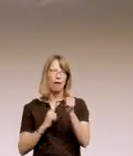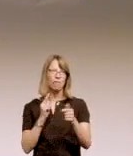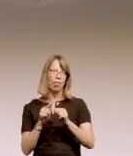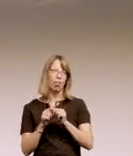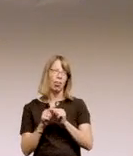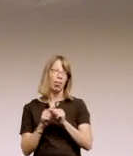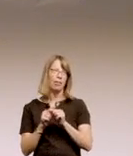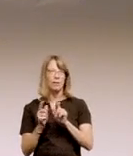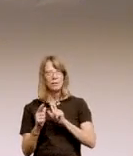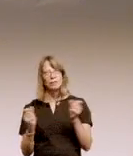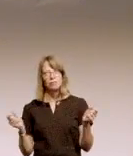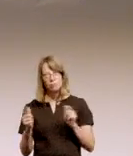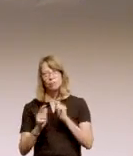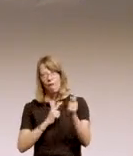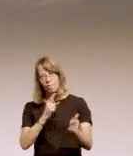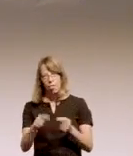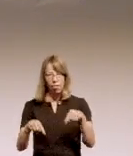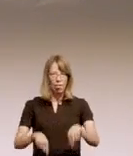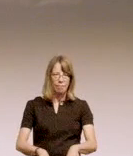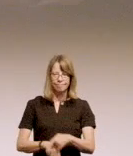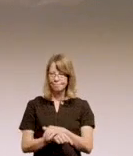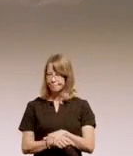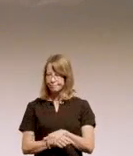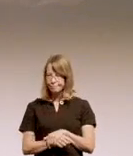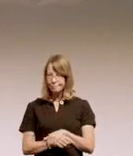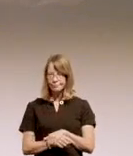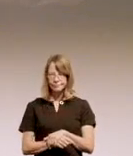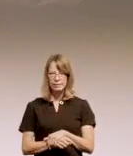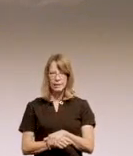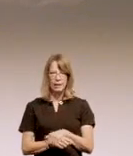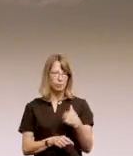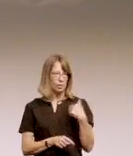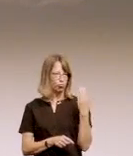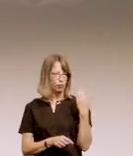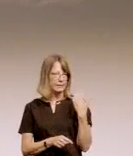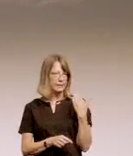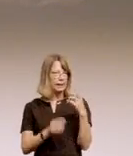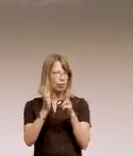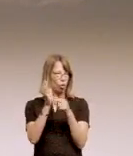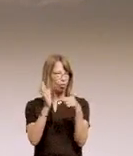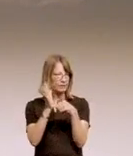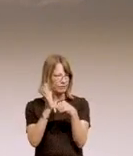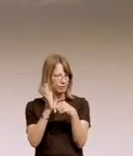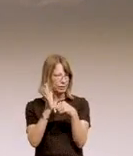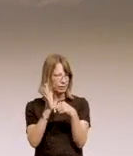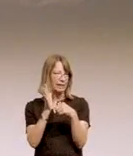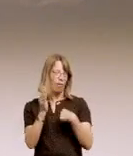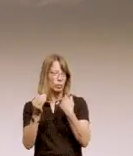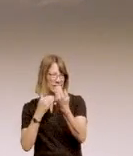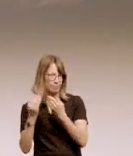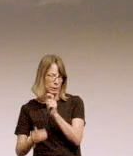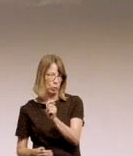times than I'd like to count, and that finished with a trip to the Northern Territory earlier this year that I'll speak about in a minute.